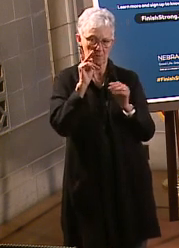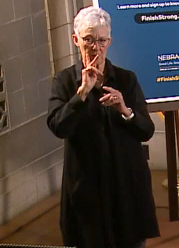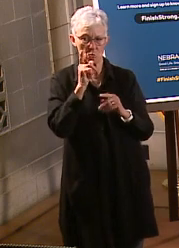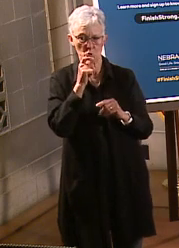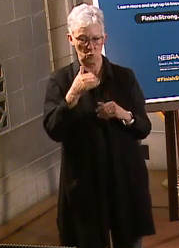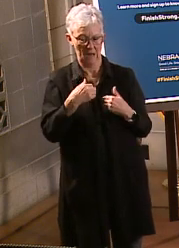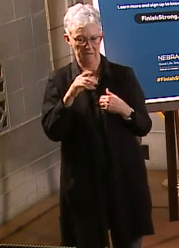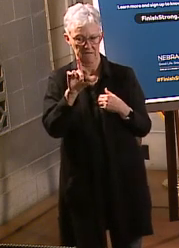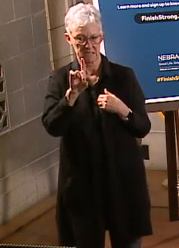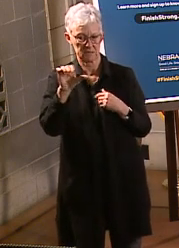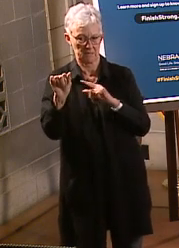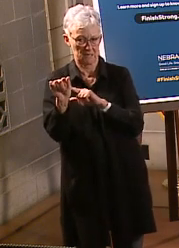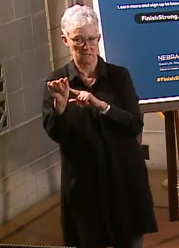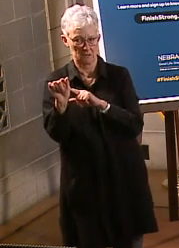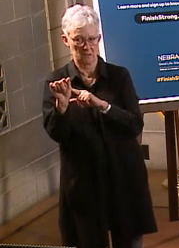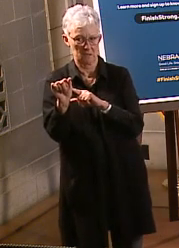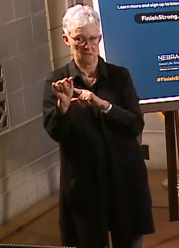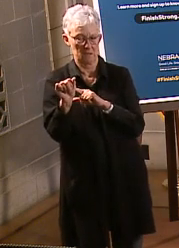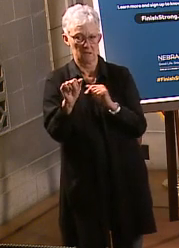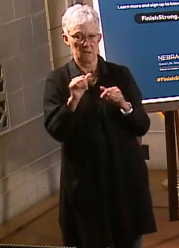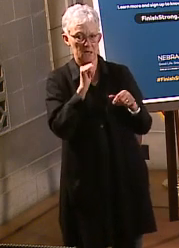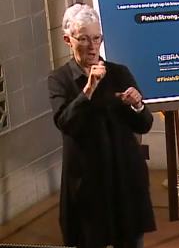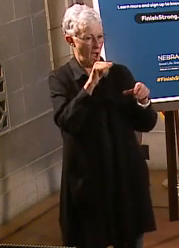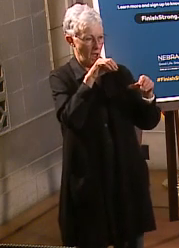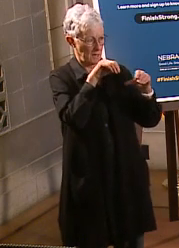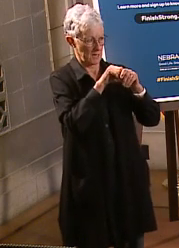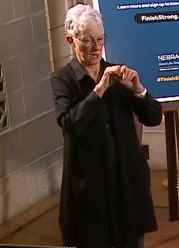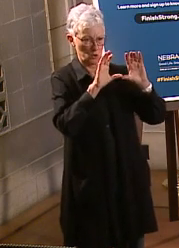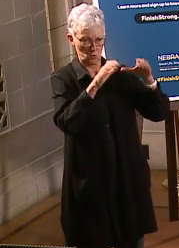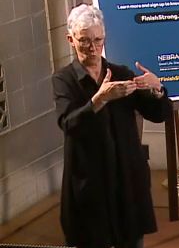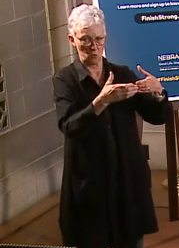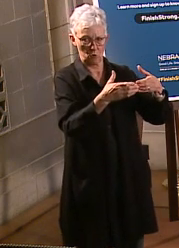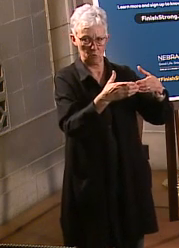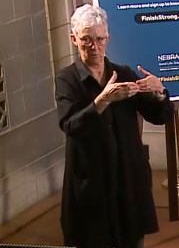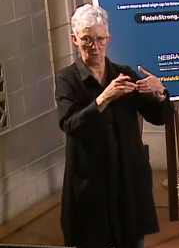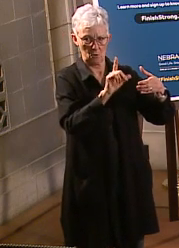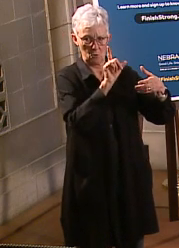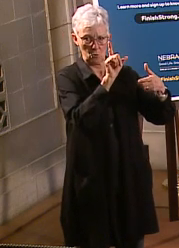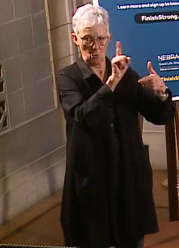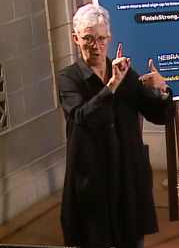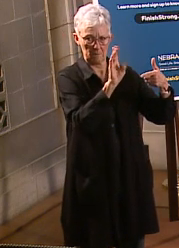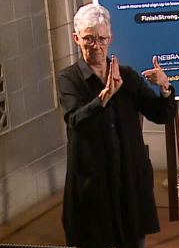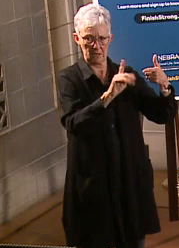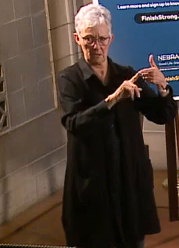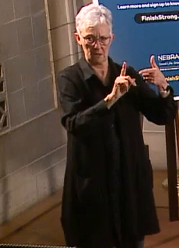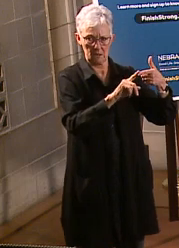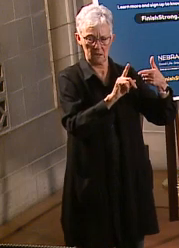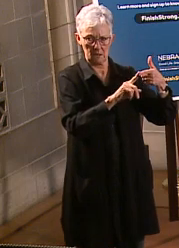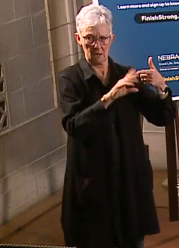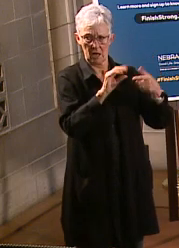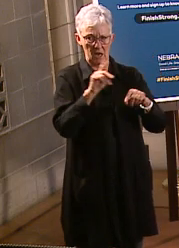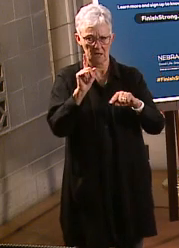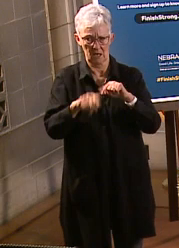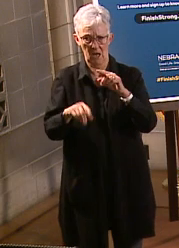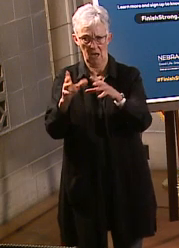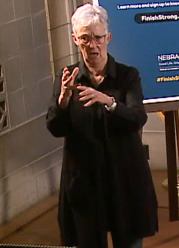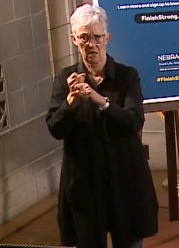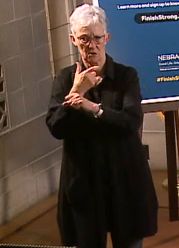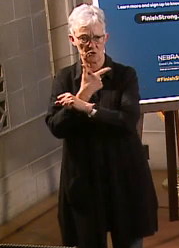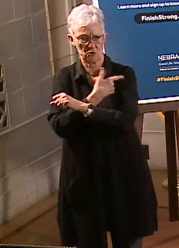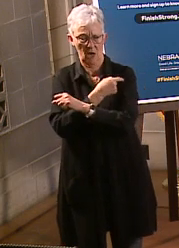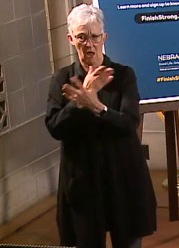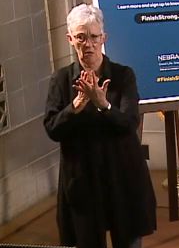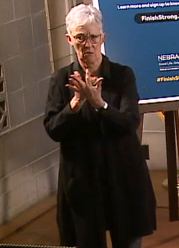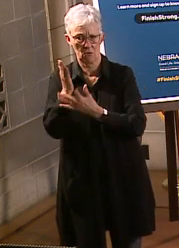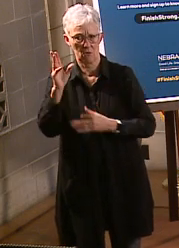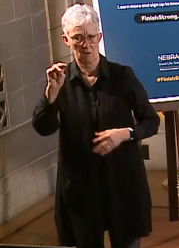disabilities being moved off of phase 1B, so, and not being able to get access through it through Medicaid? So I'm not sure where you're